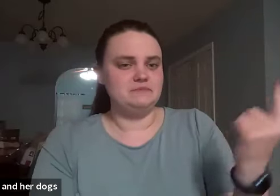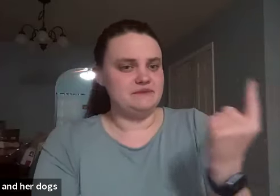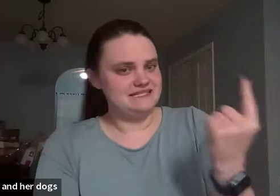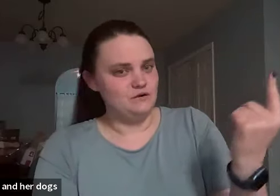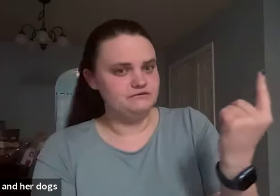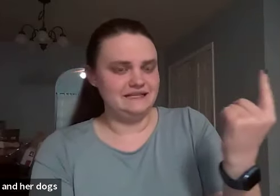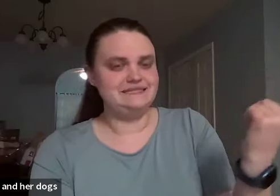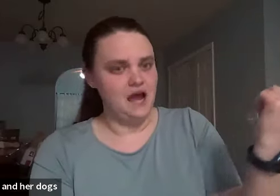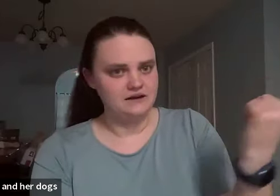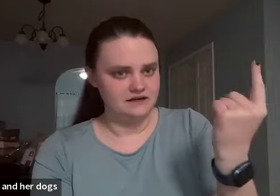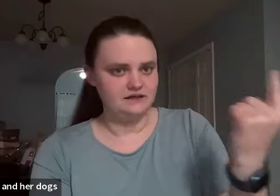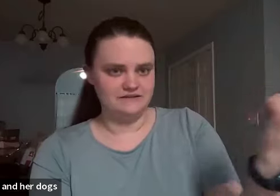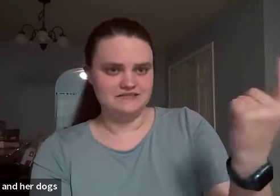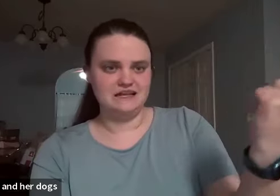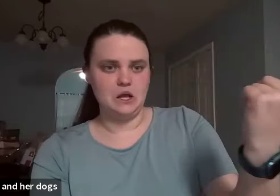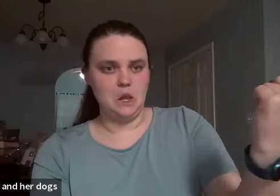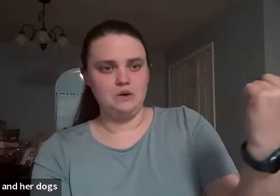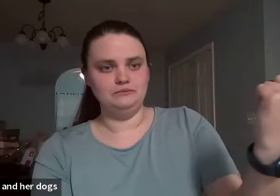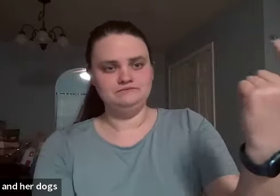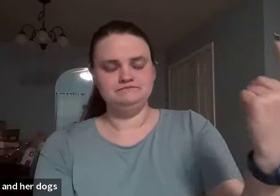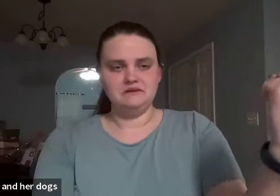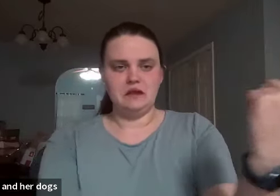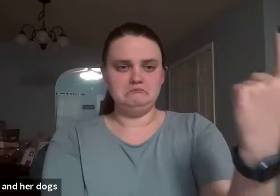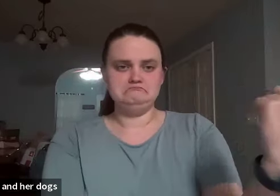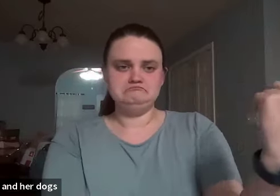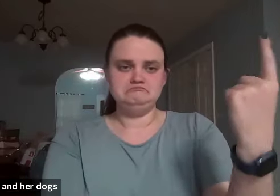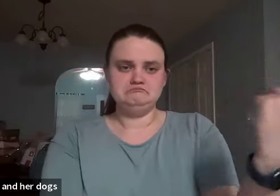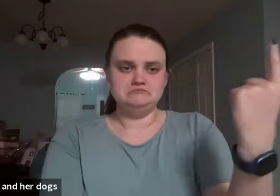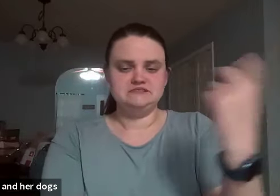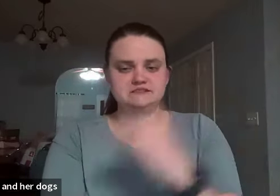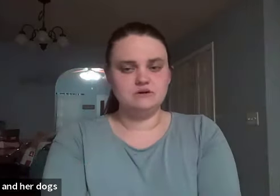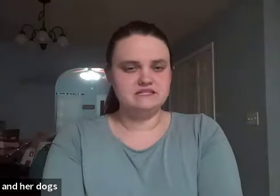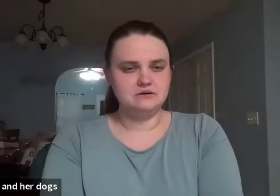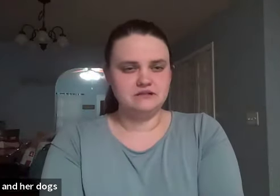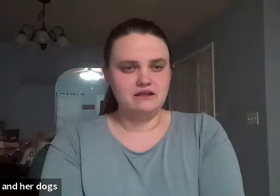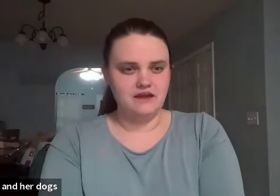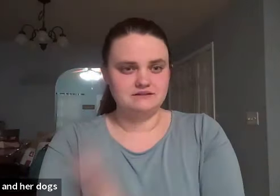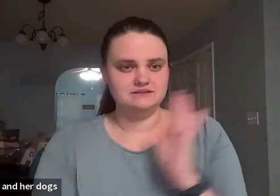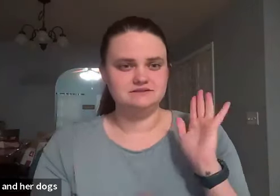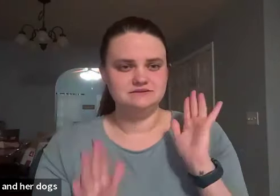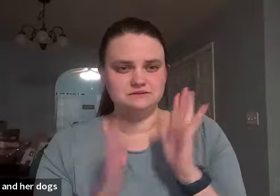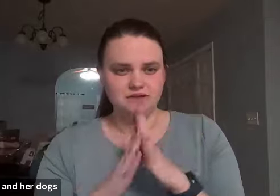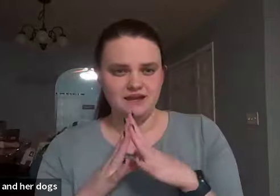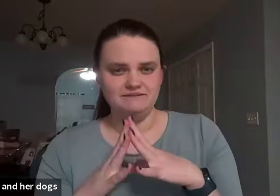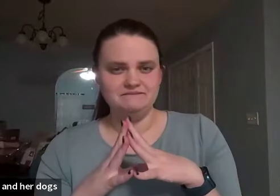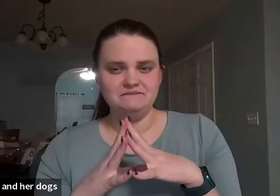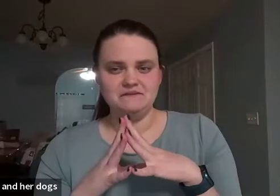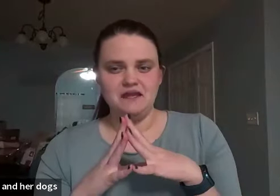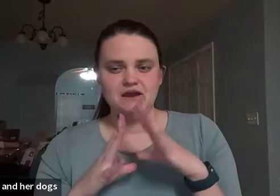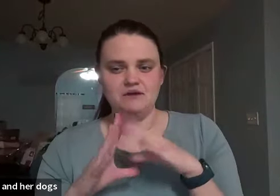like by myself, like sad kind of deal. Like this is like alone. I'm sort of singled out like that. Okay. I know that